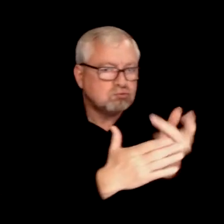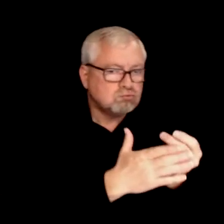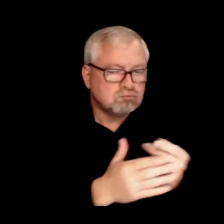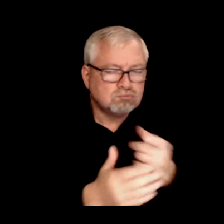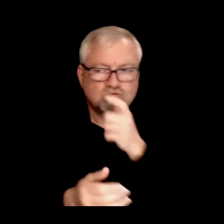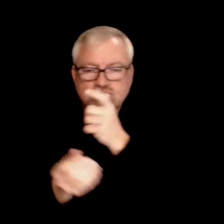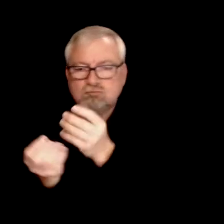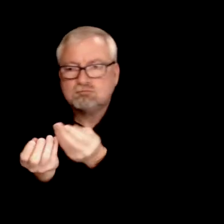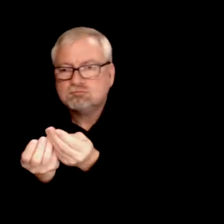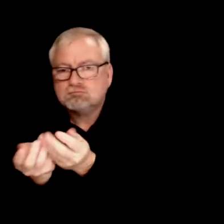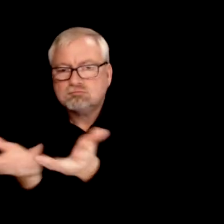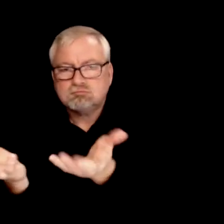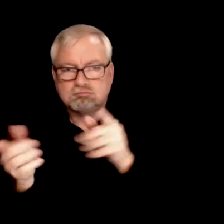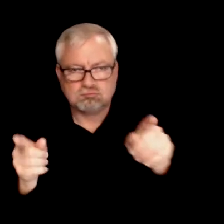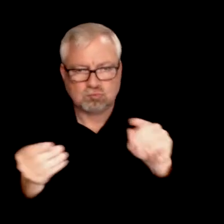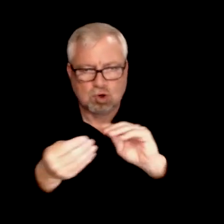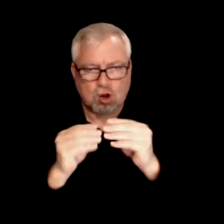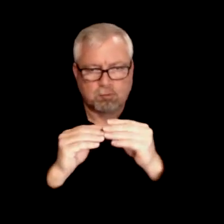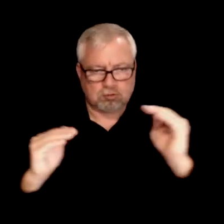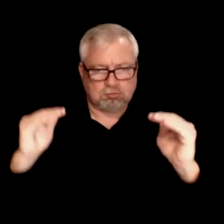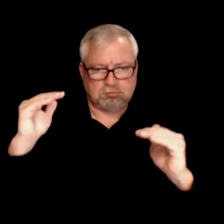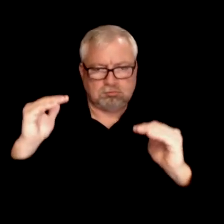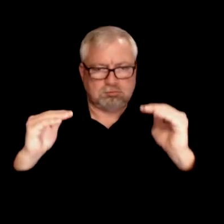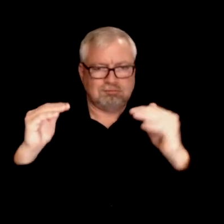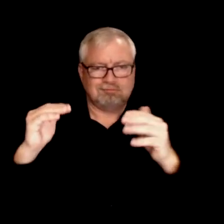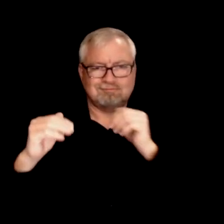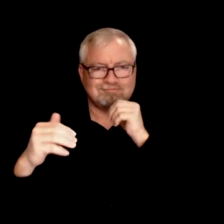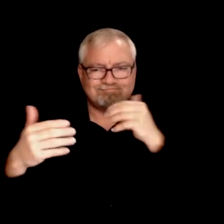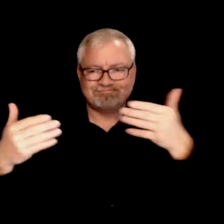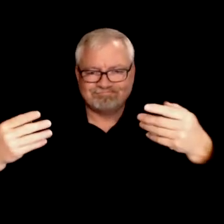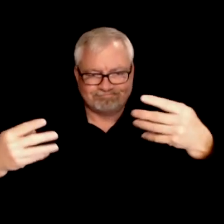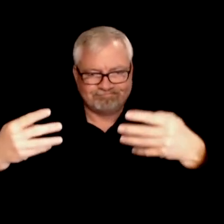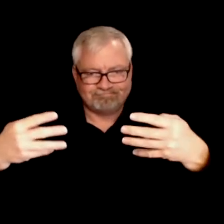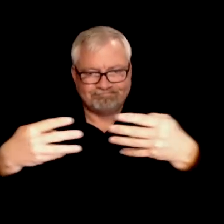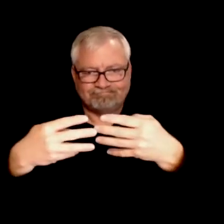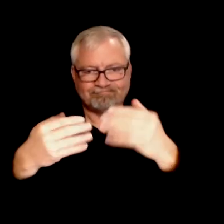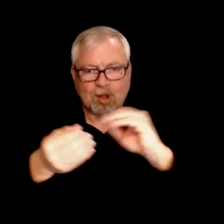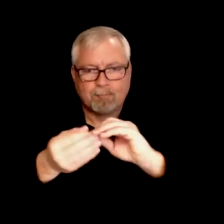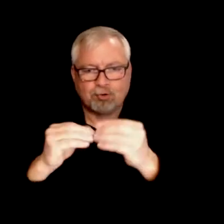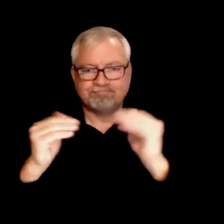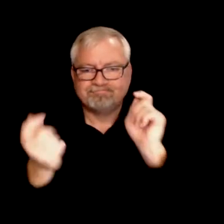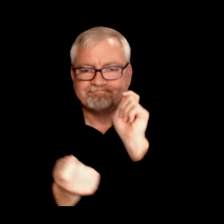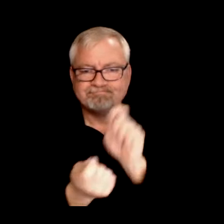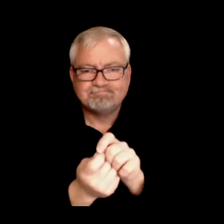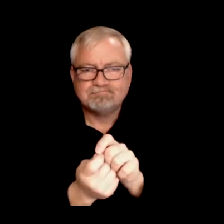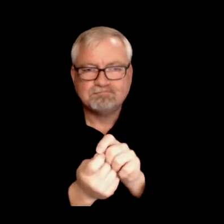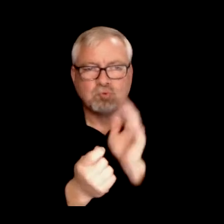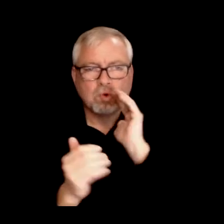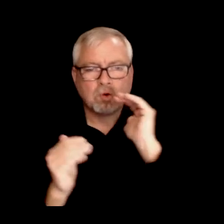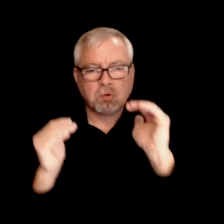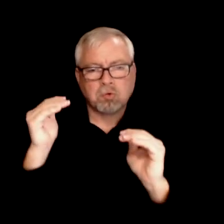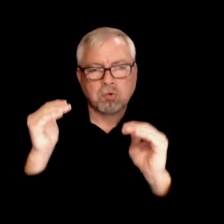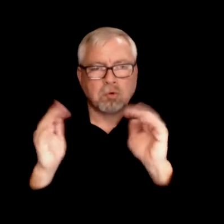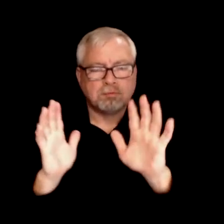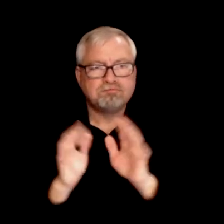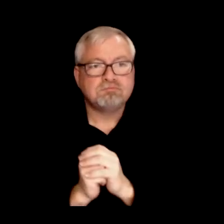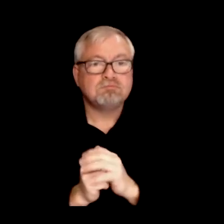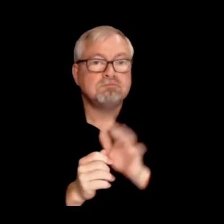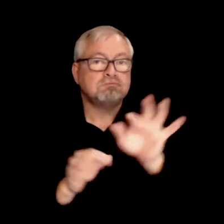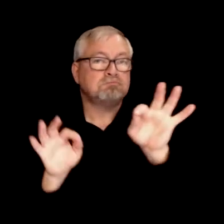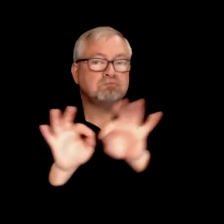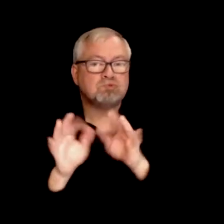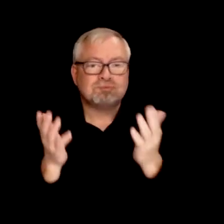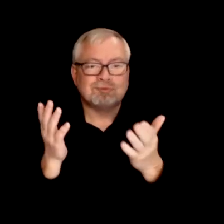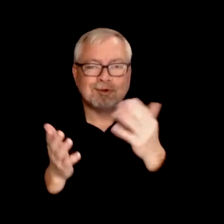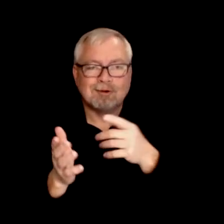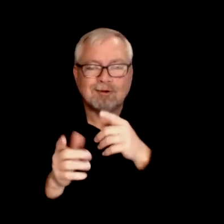a one-to-one match. And I also want to acknowledge that there is a delay in reporting. While we have a lot of